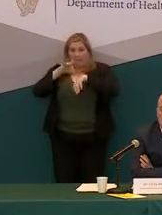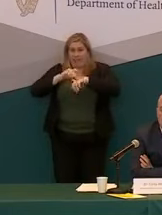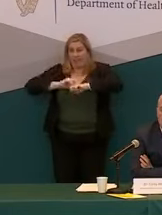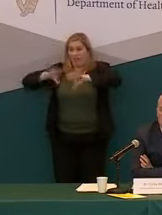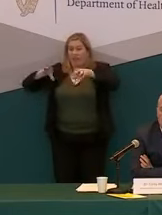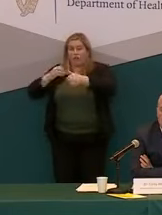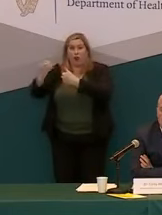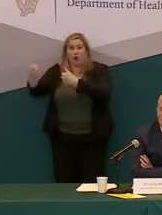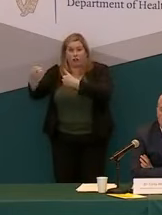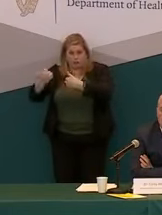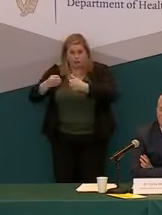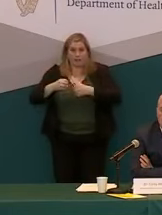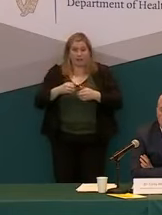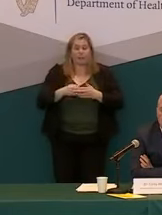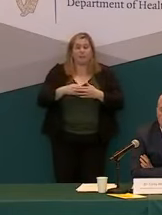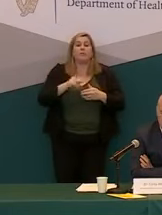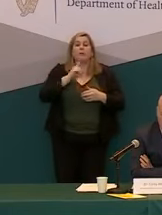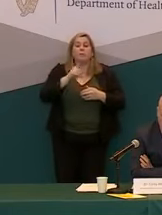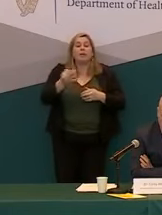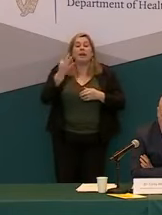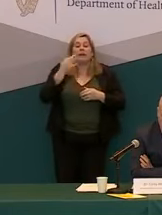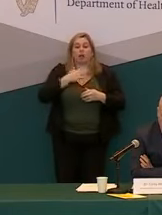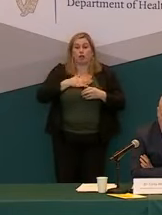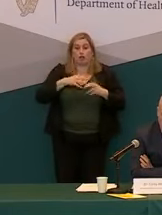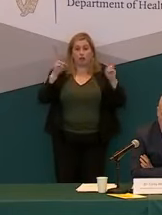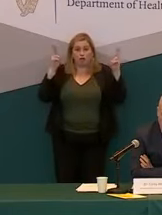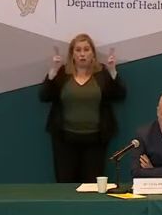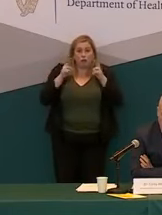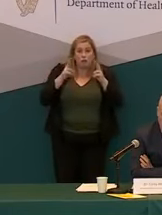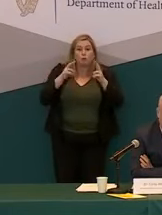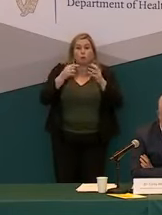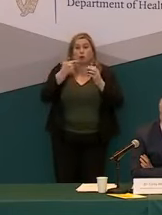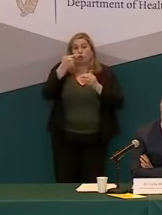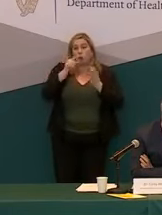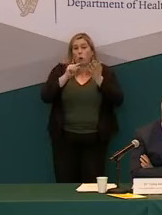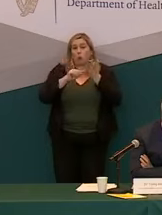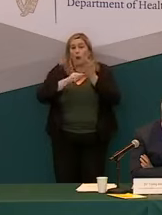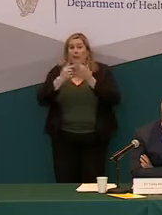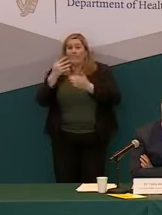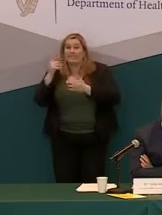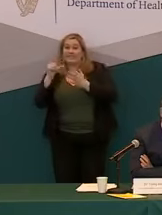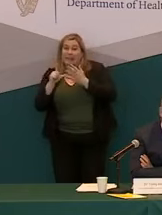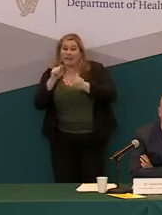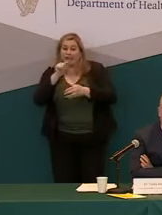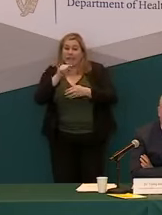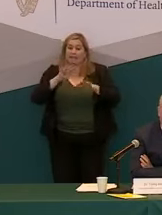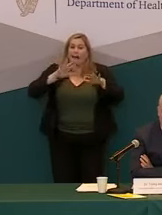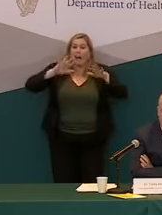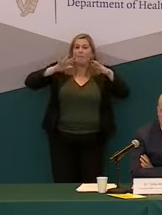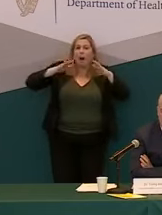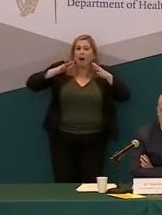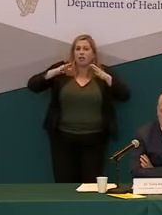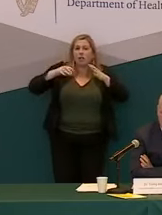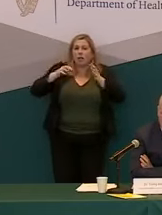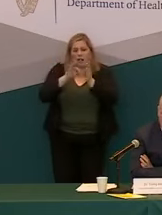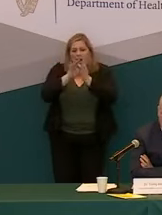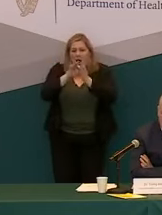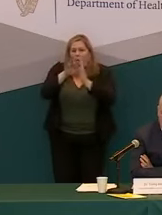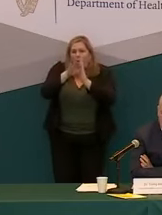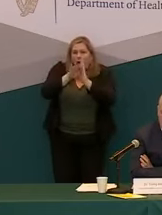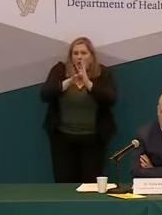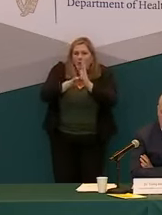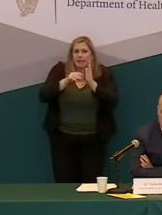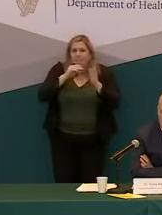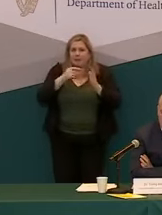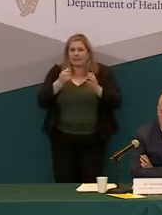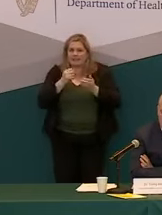had only succeeded in reducing the reproduction number to 2.7, let's call it a partially mitigated epidemic,